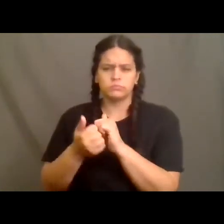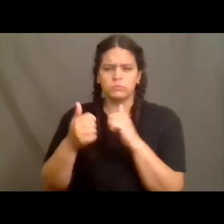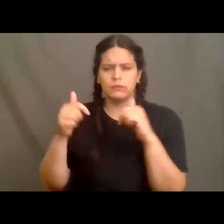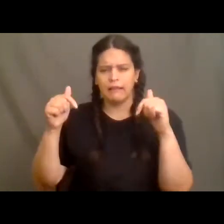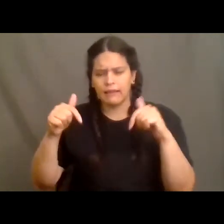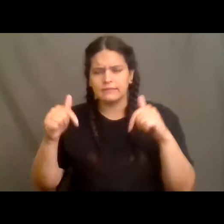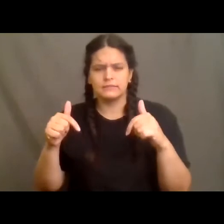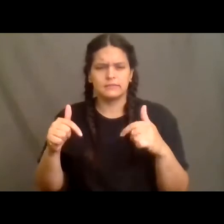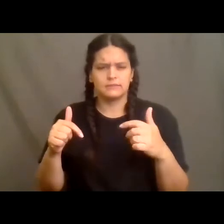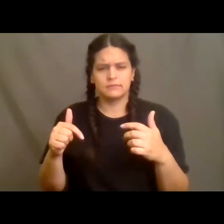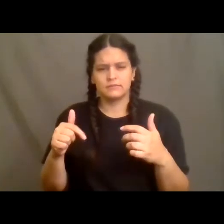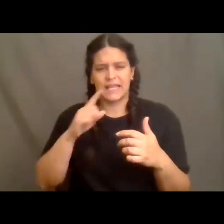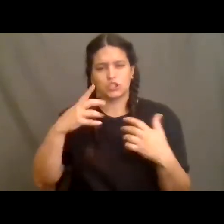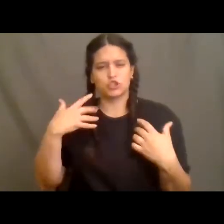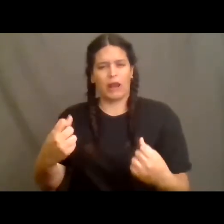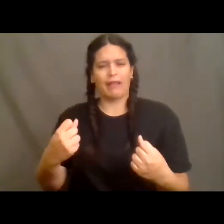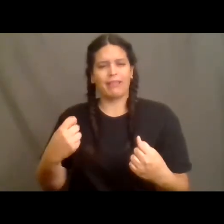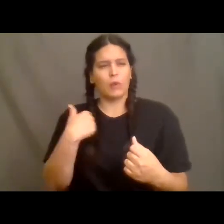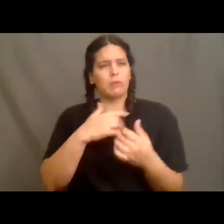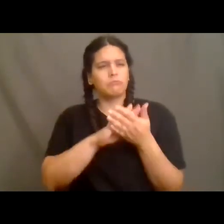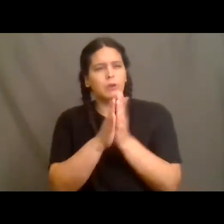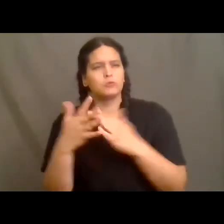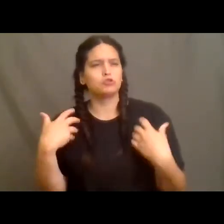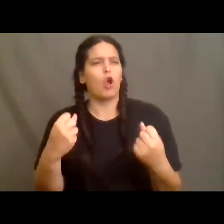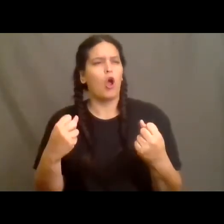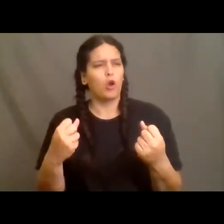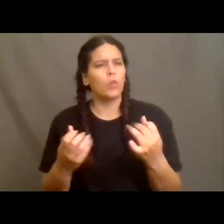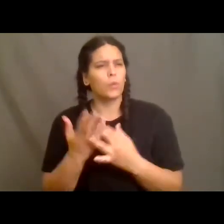we're strong, we're strengthened through it.